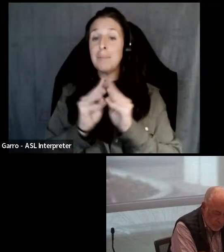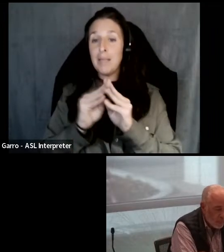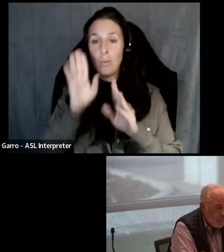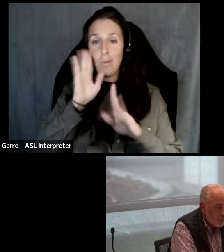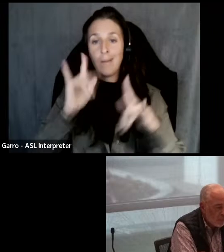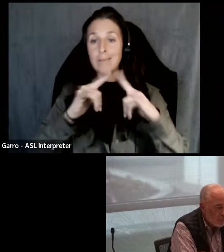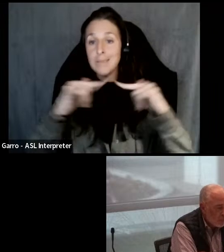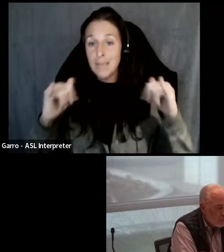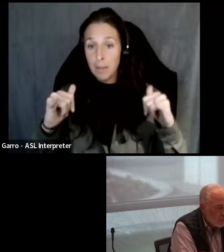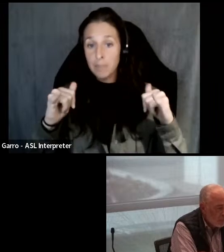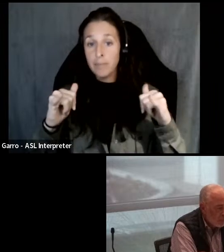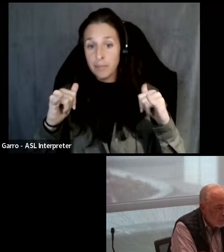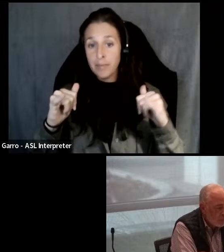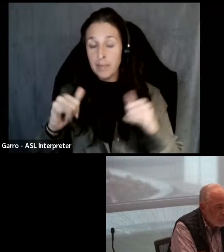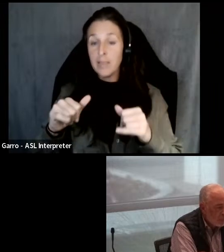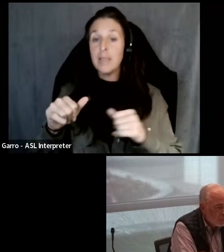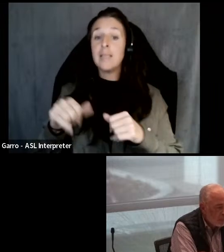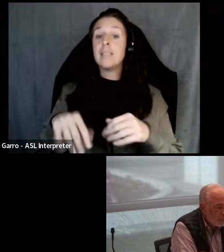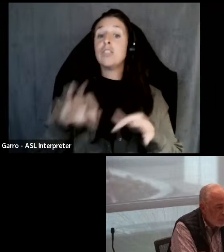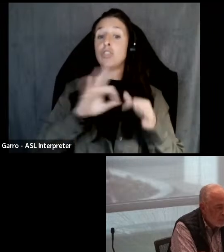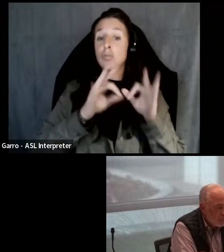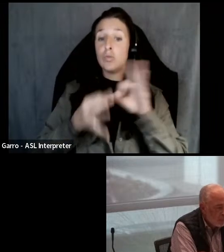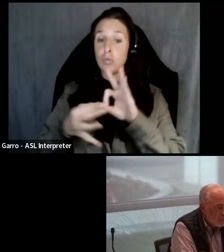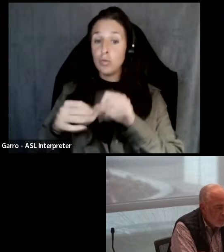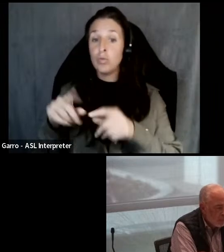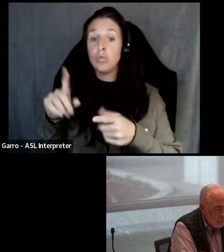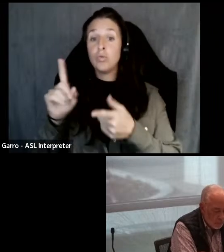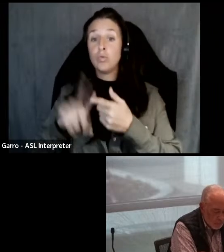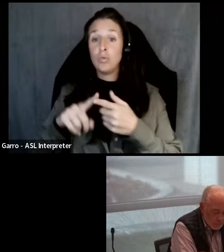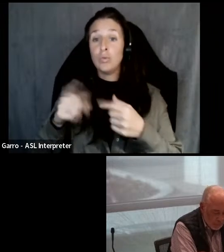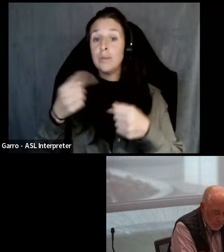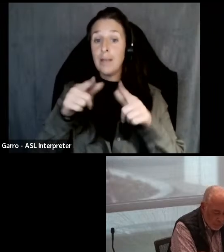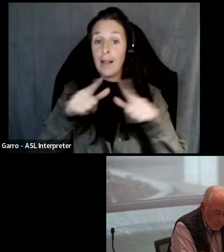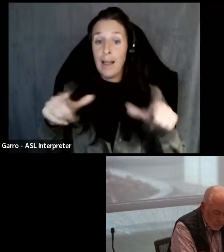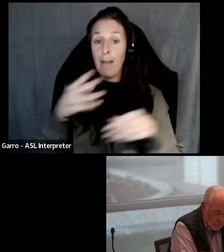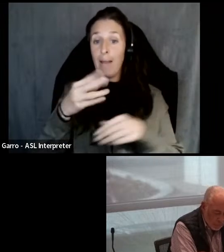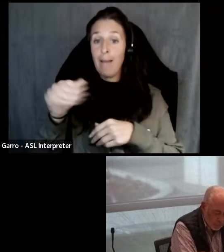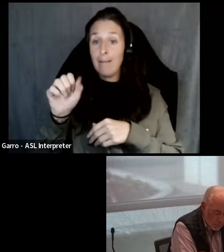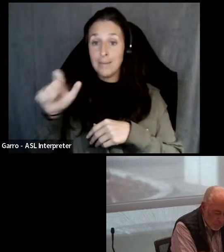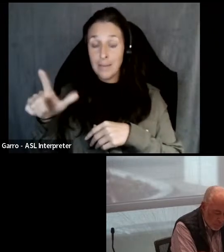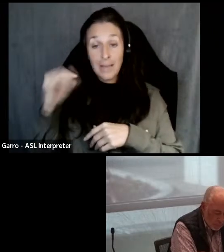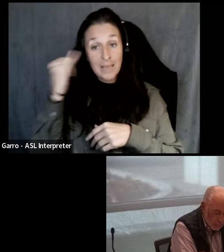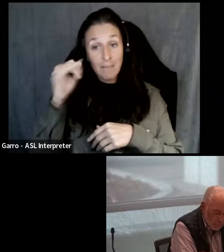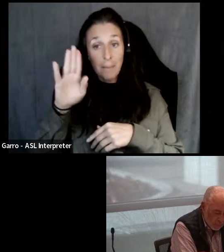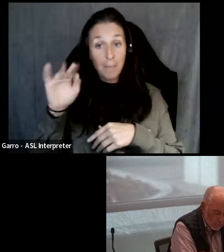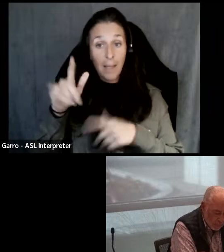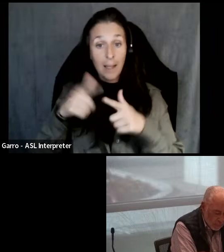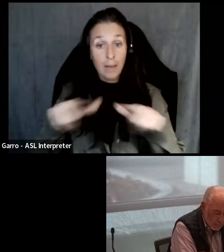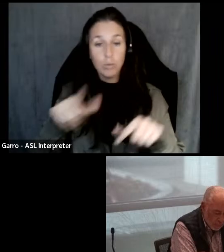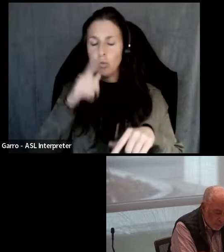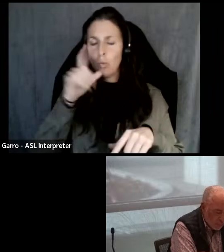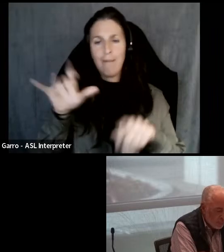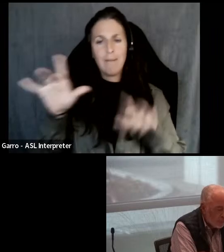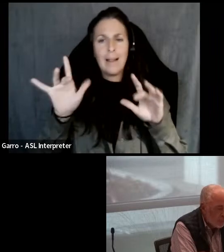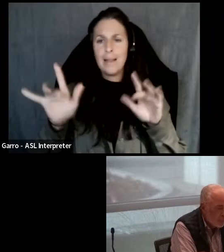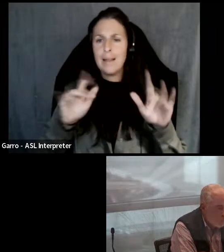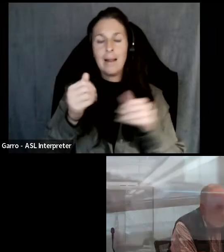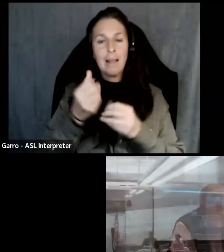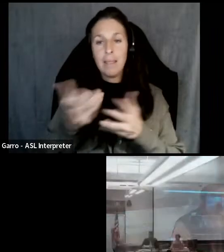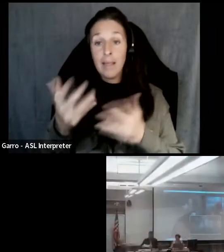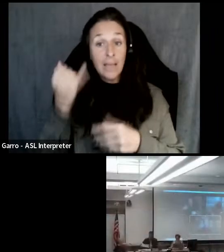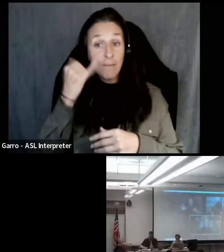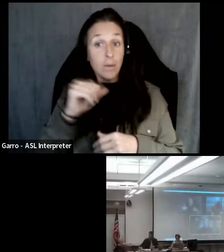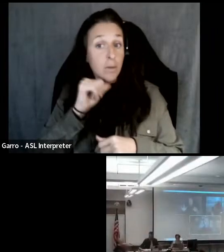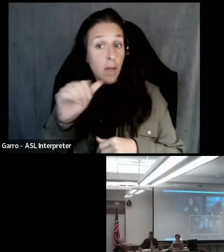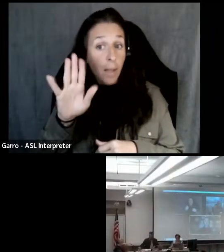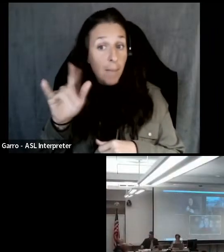simultaneous bidirectional interpretation into Spanish and American Sign Language. If you're bilingual, you don't have to click anything. But if you're not bilingual